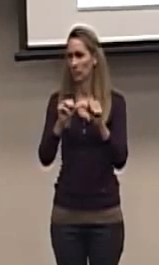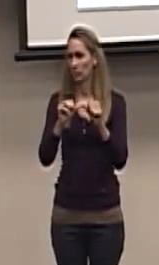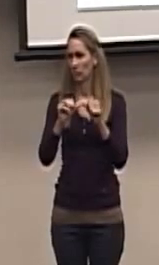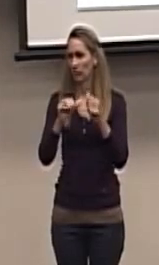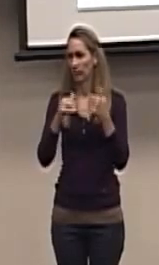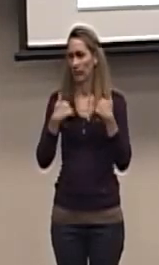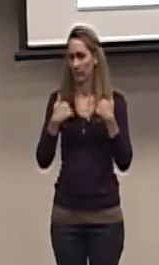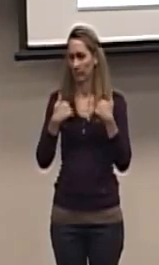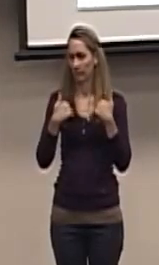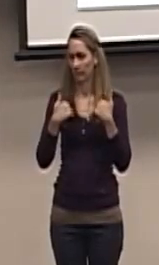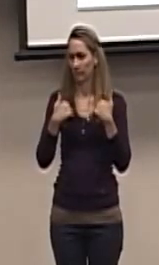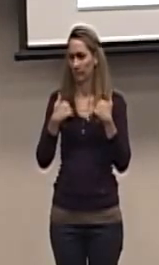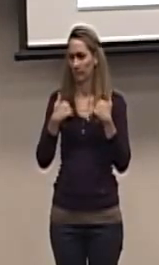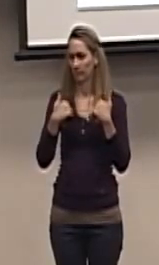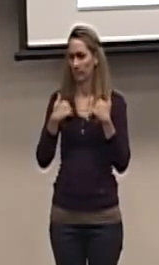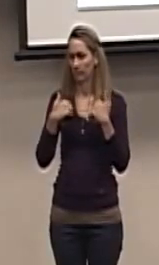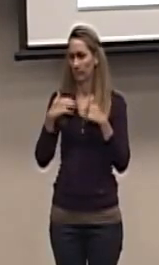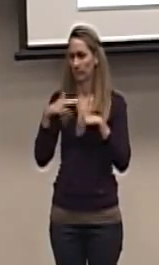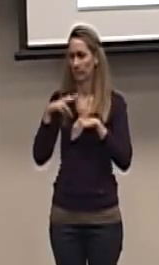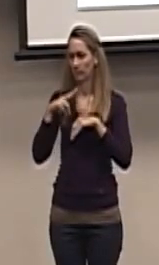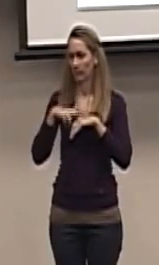college. But around